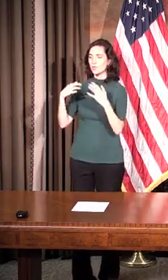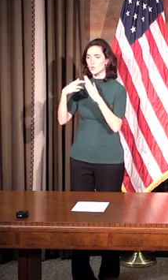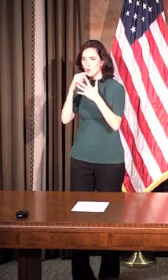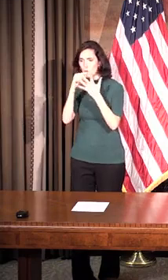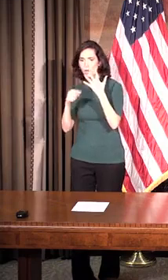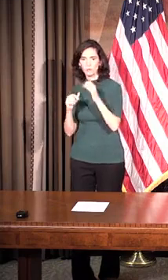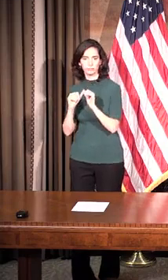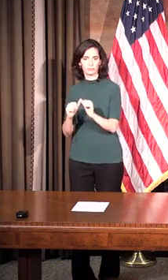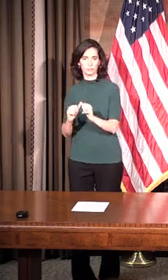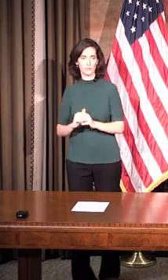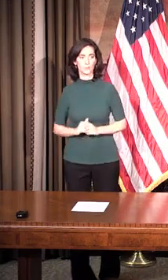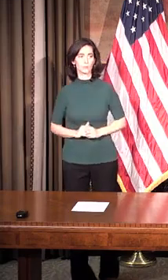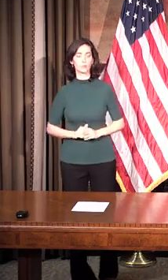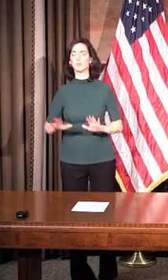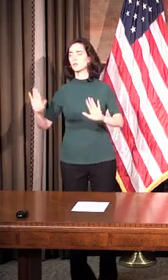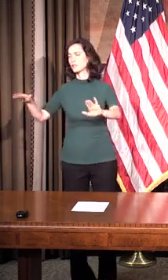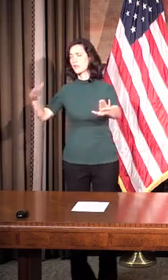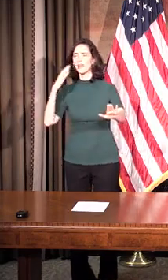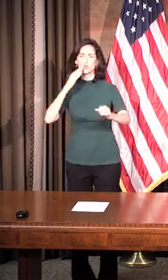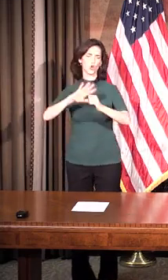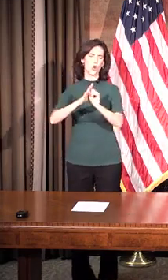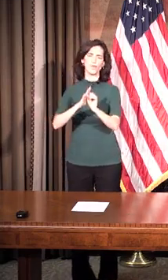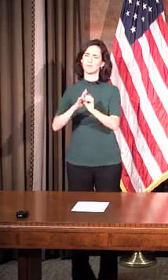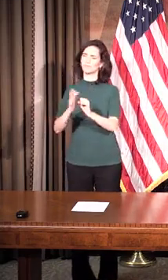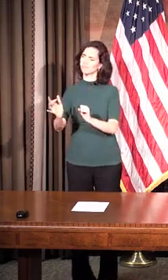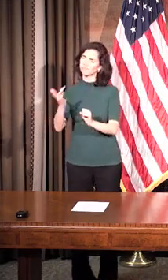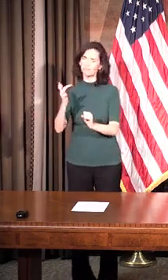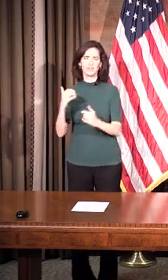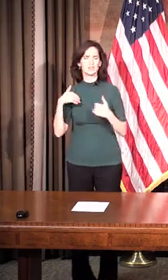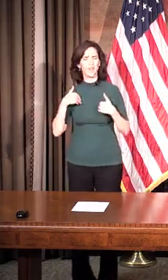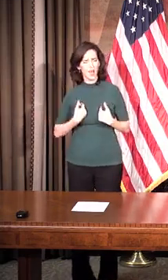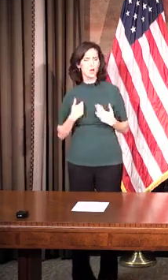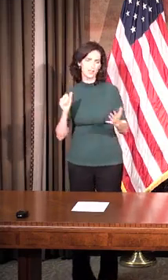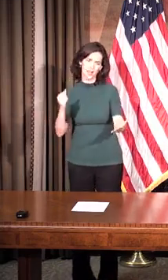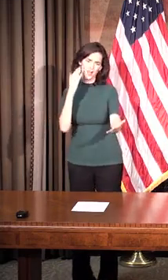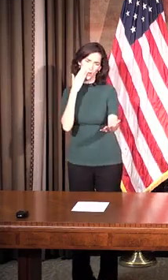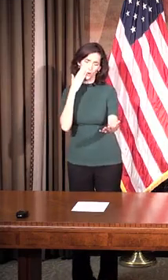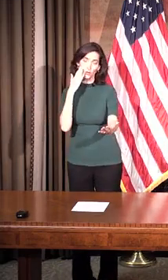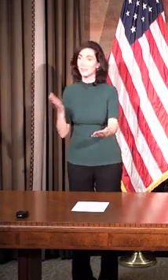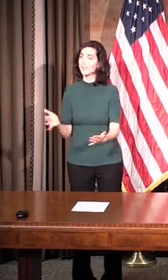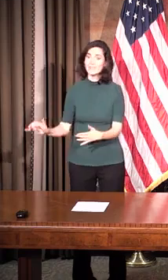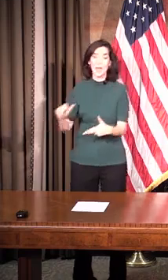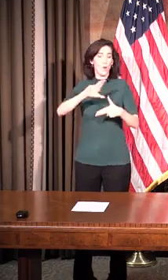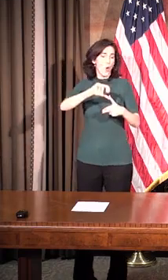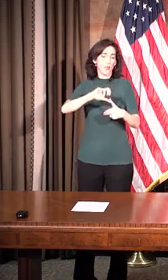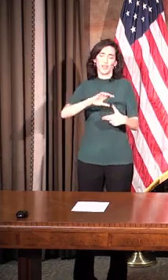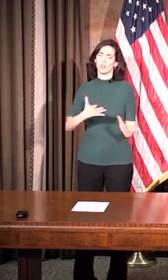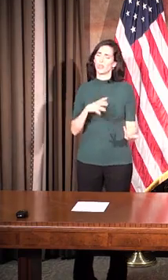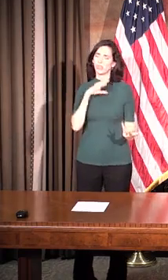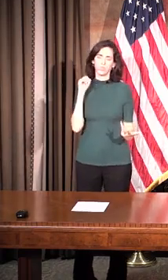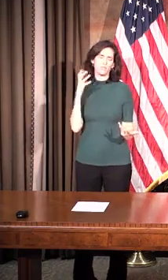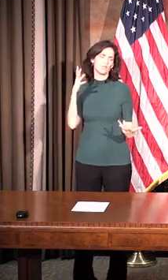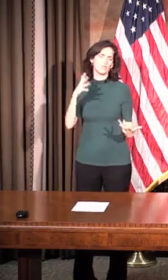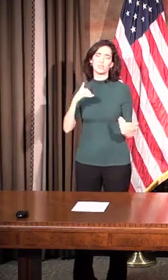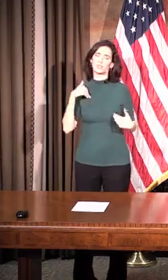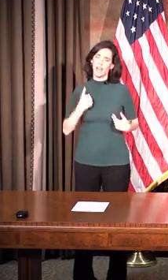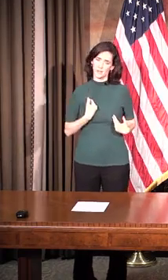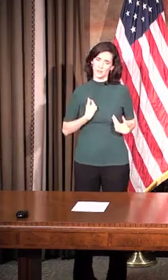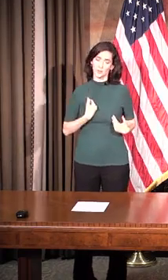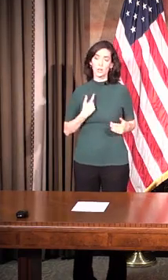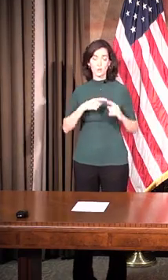Again, I know that everybody's tired of COVID. We're also tired of hurricanes. But neither the virus nor Mother